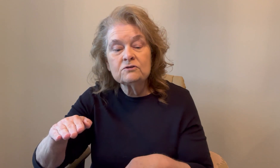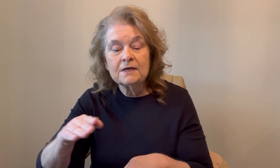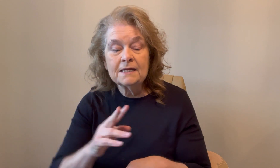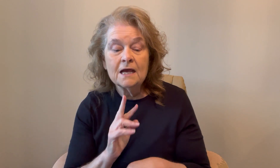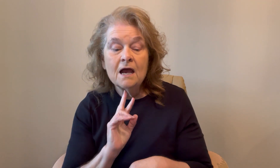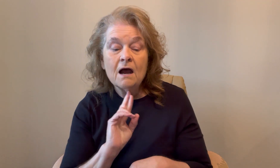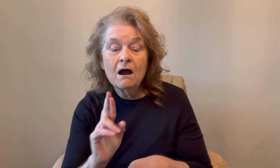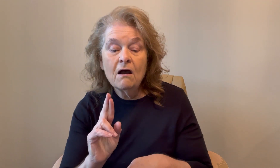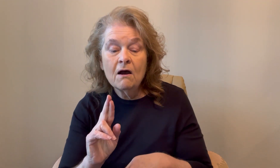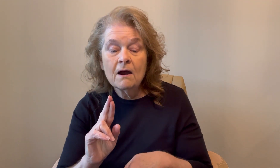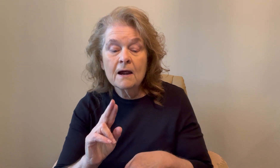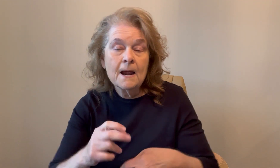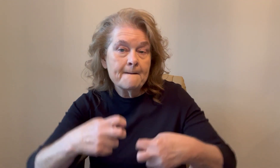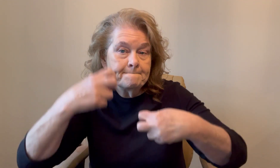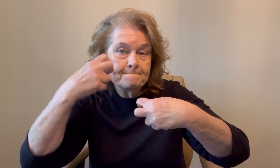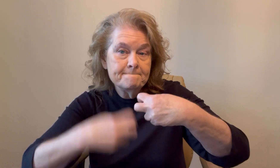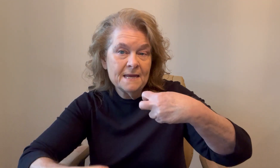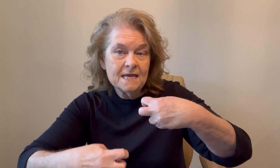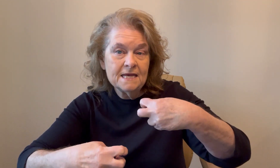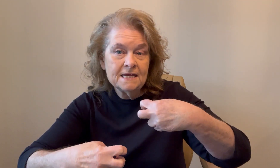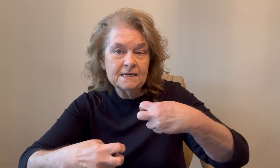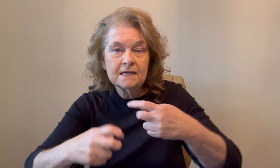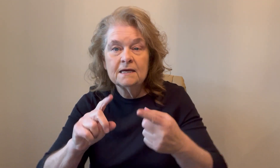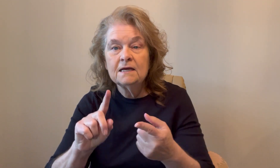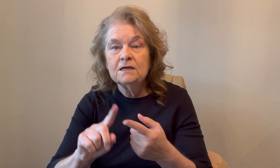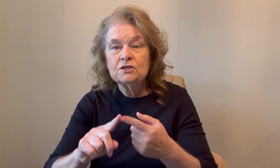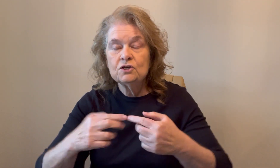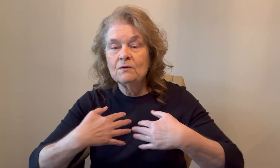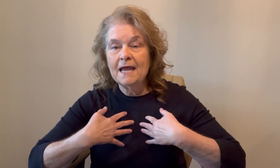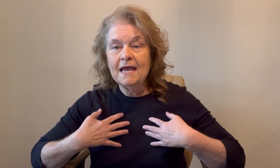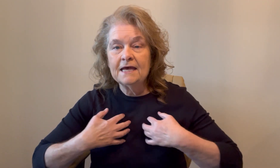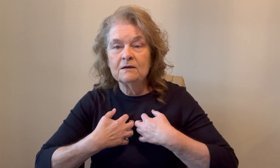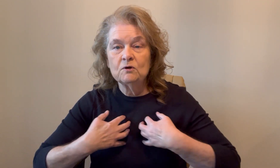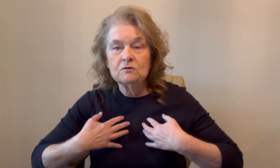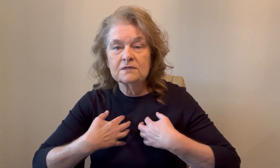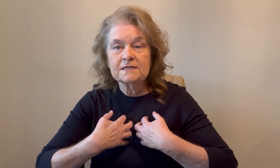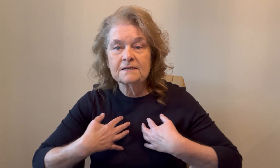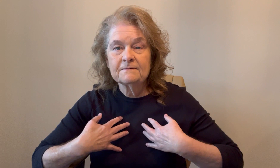children are mean to animals.